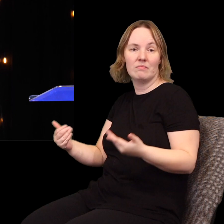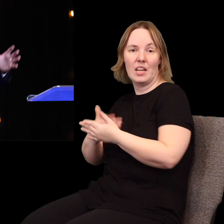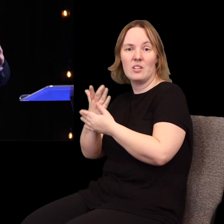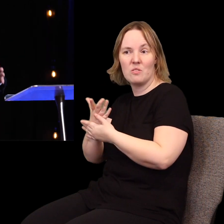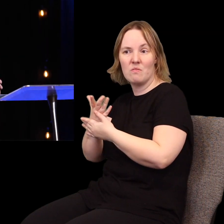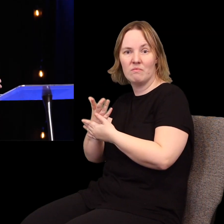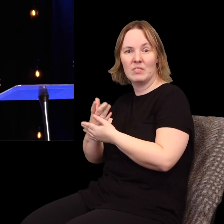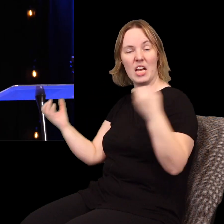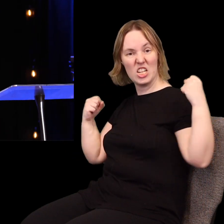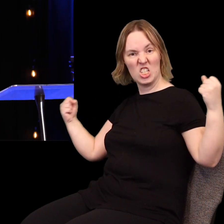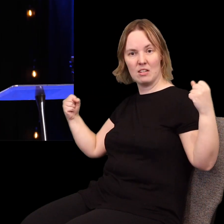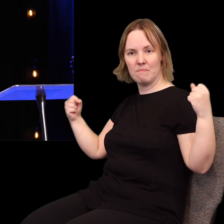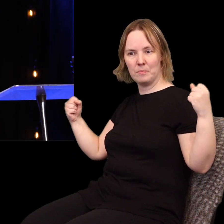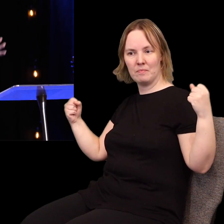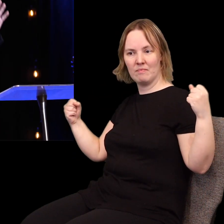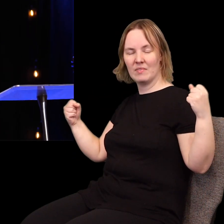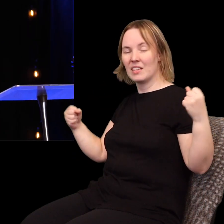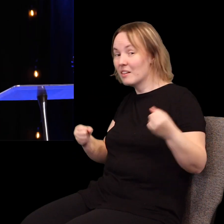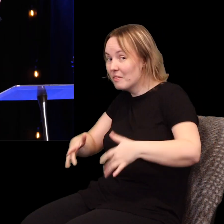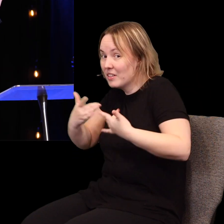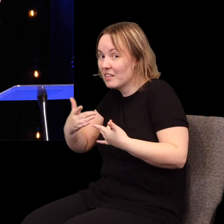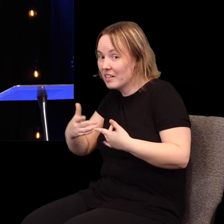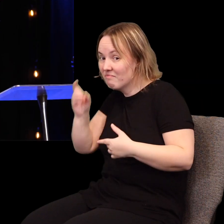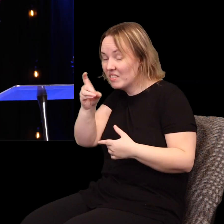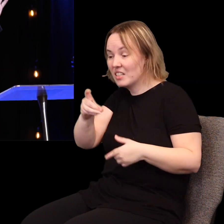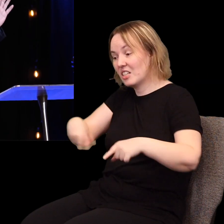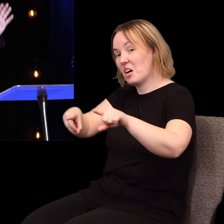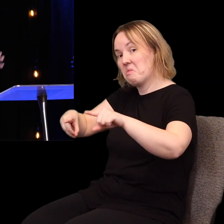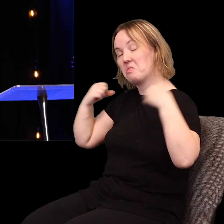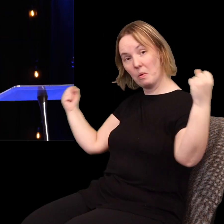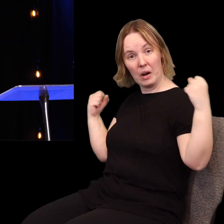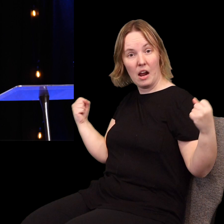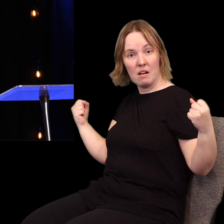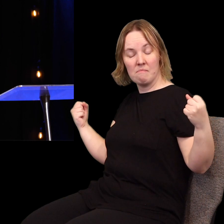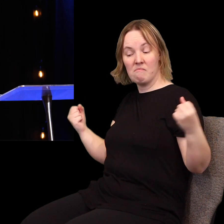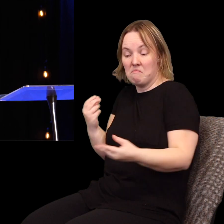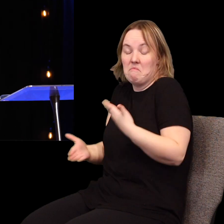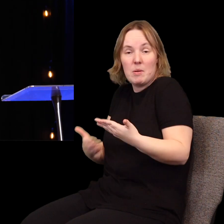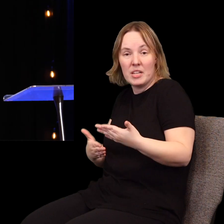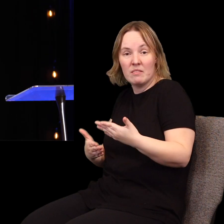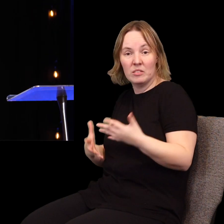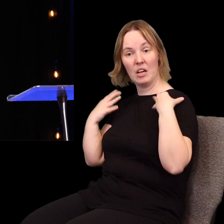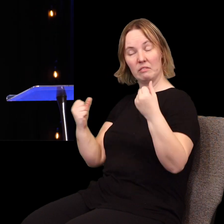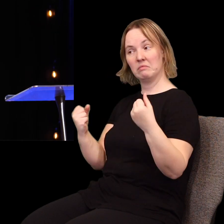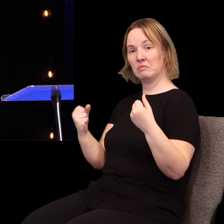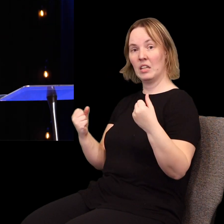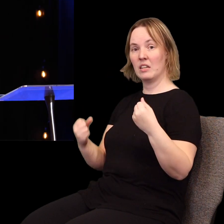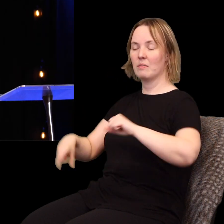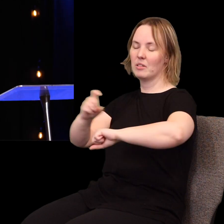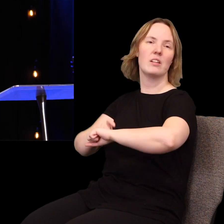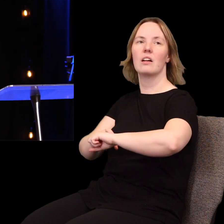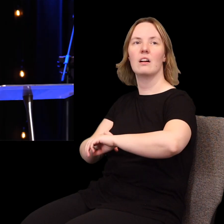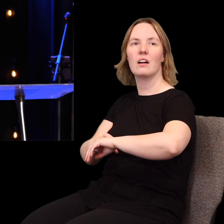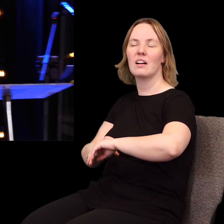a new gym downtown. Right? Anybody feel the need to go to the gym? Right? You know, maybe you were, maybe you're healthier, whatever the case may be, but